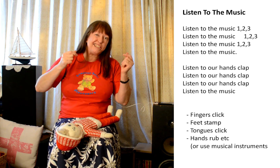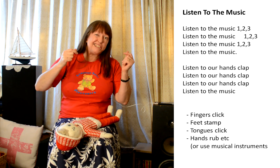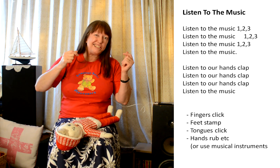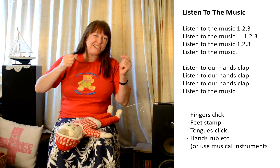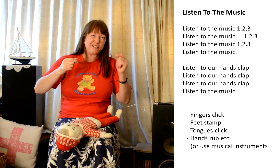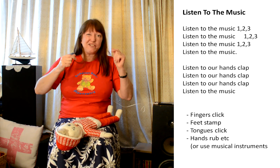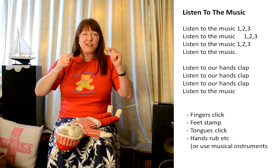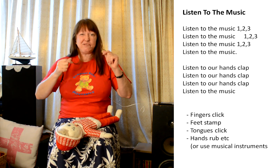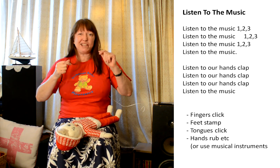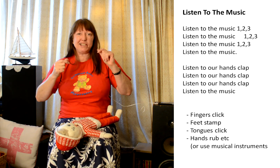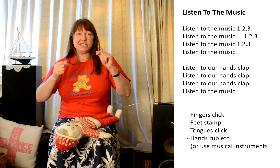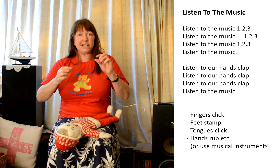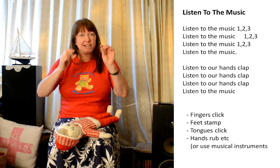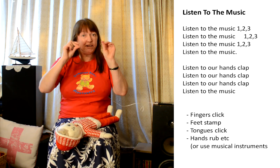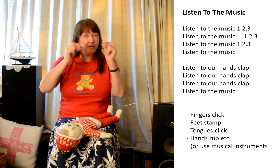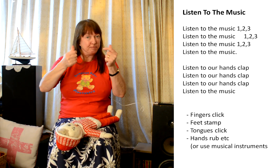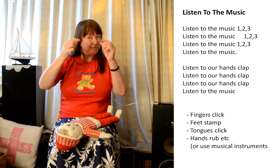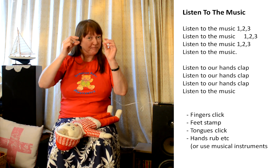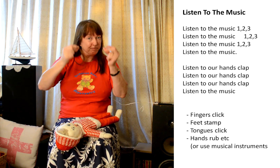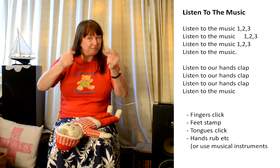Listen to a fingers click.